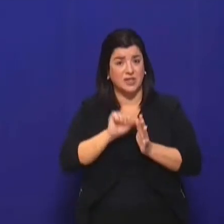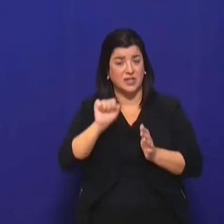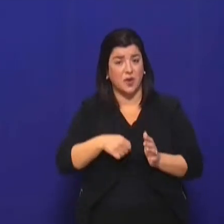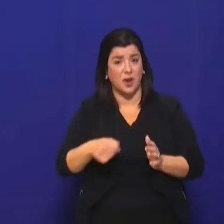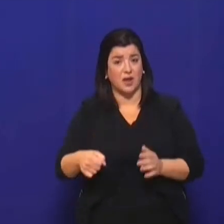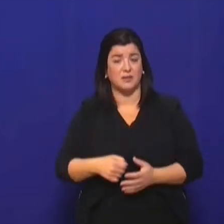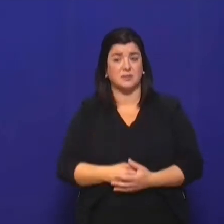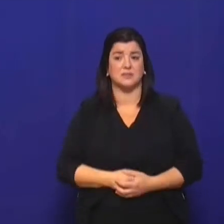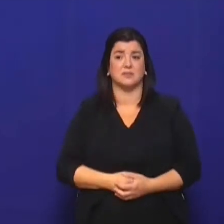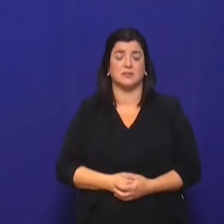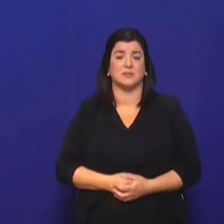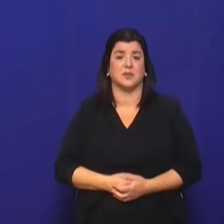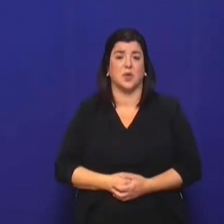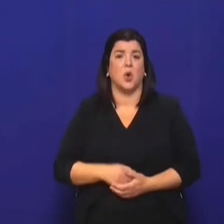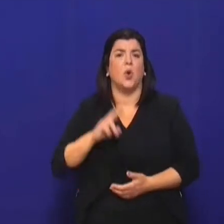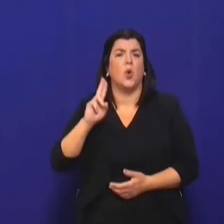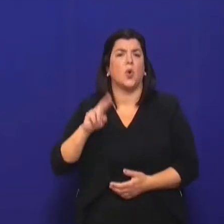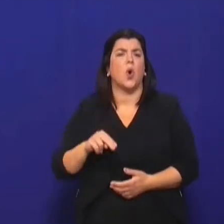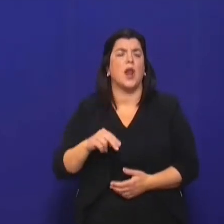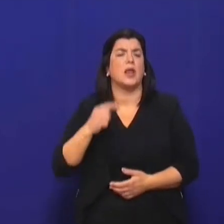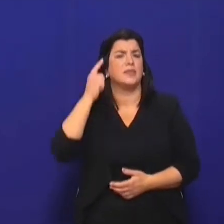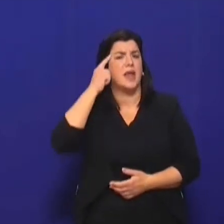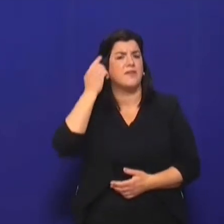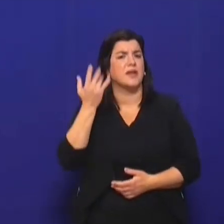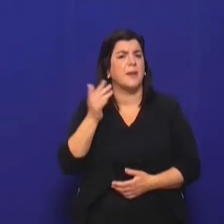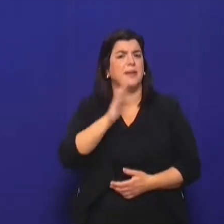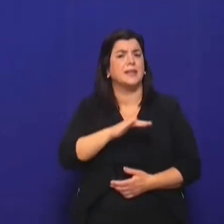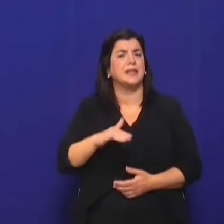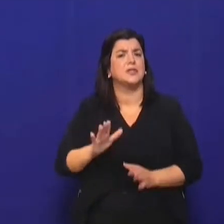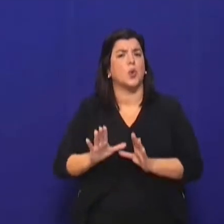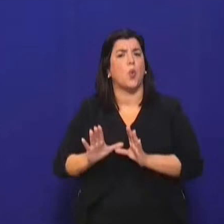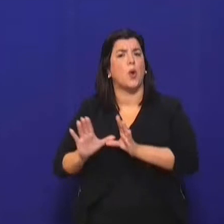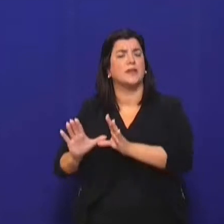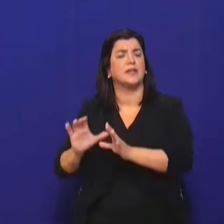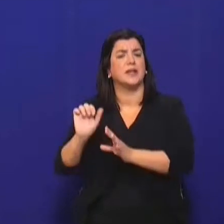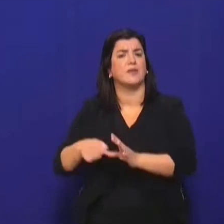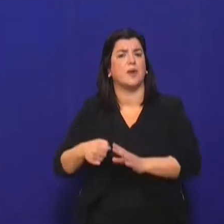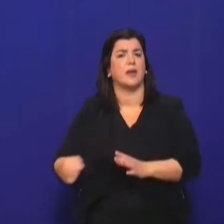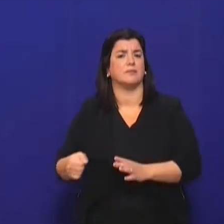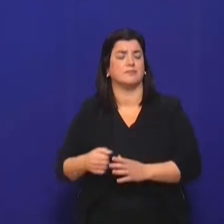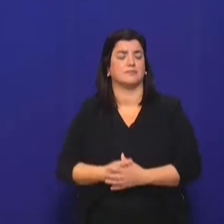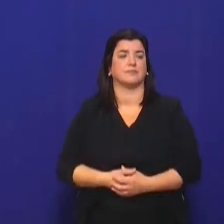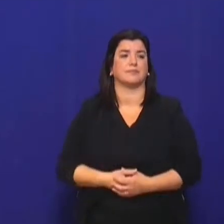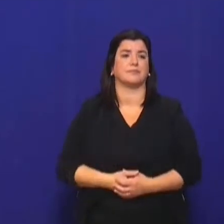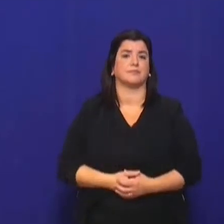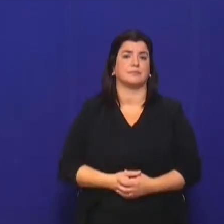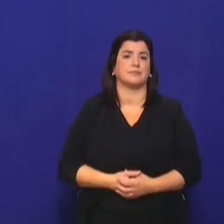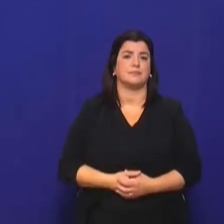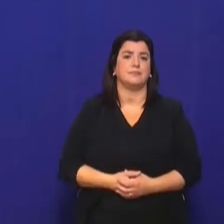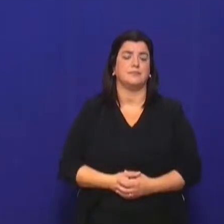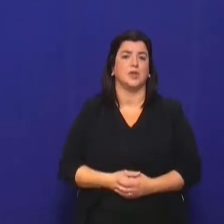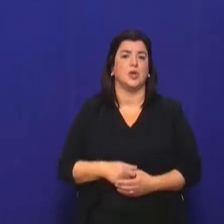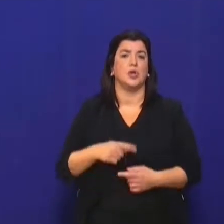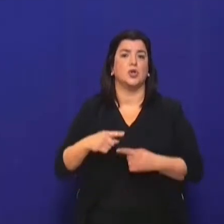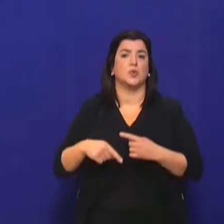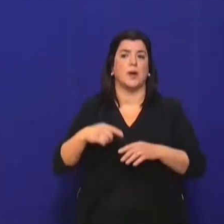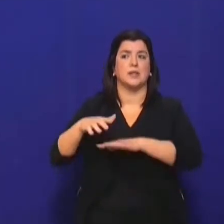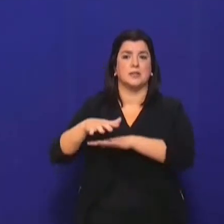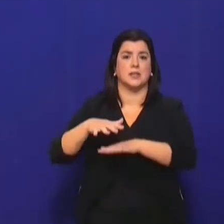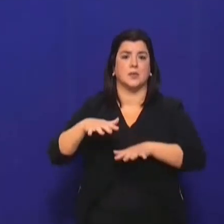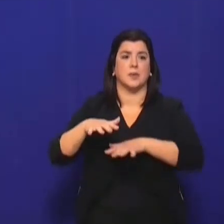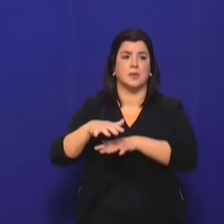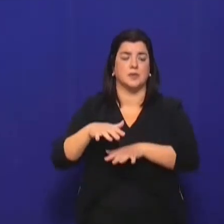nies bħalissa li jinsabu fi kwarantina. Grazzi. Mela, fuq il-situazzjoni bħalma